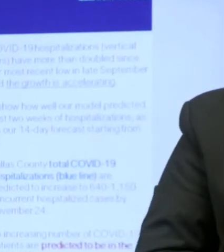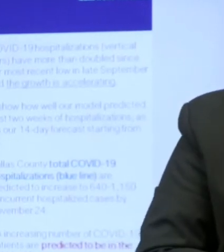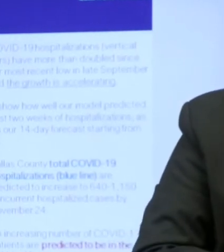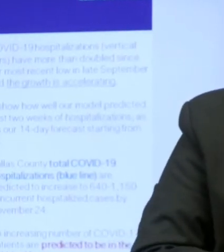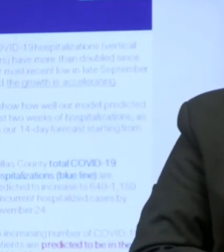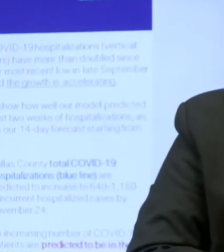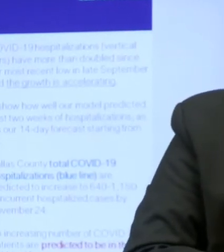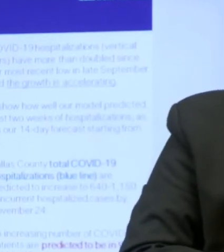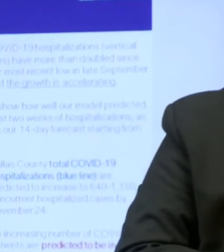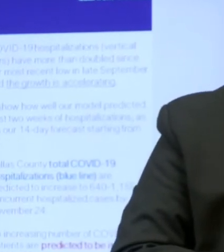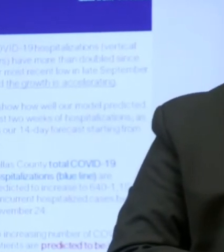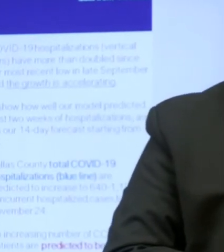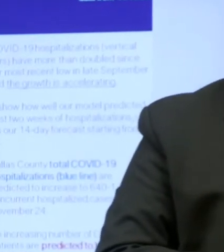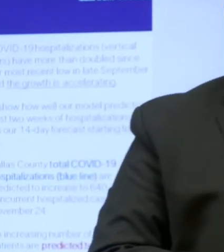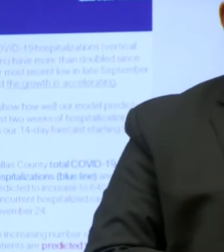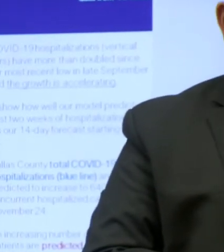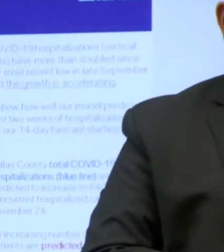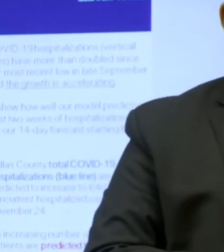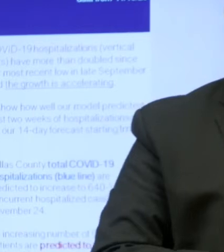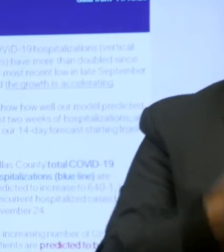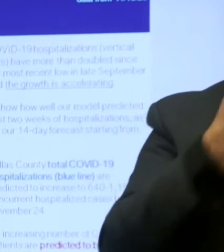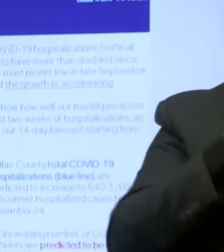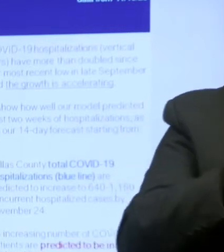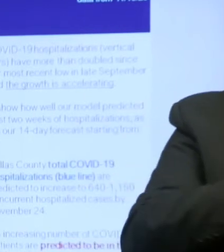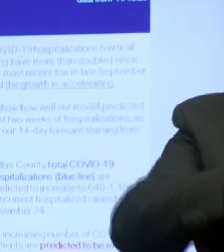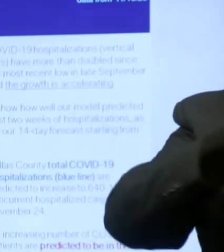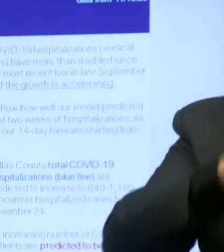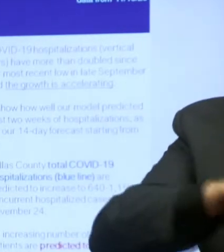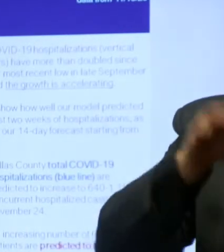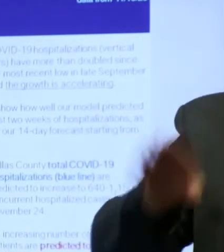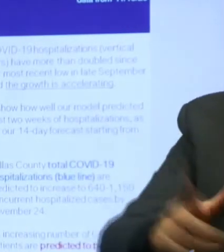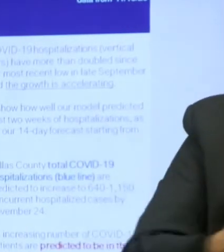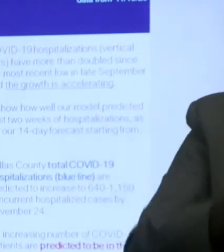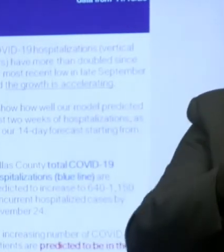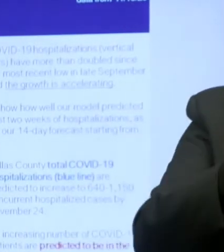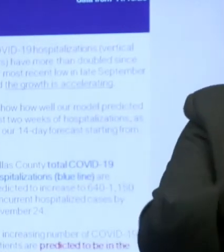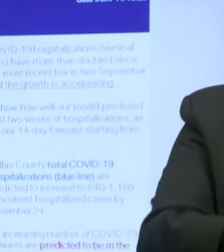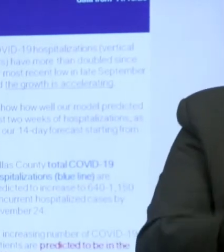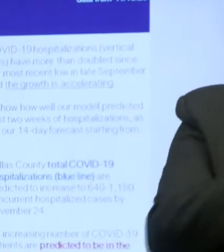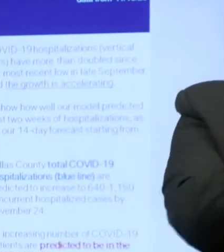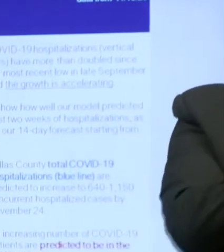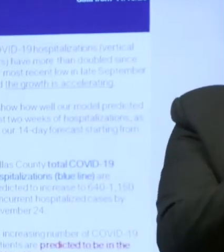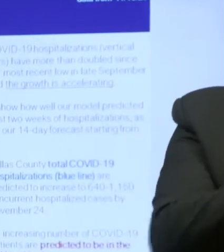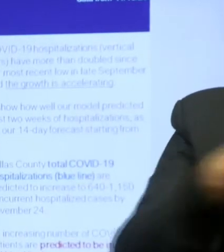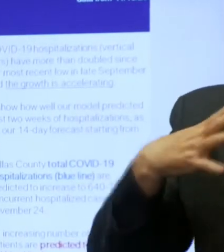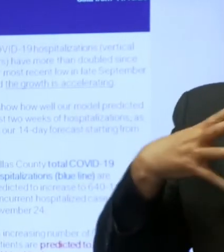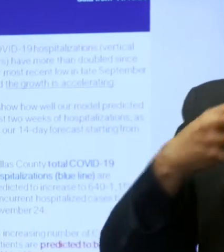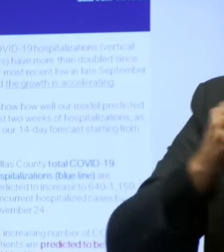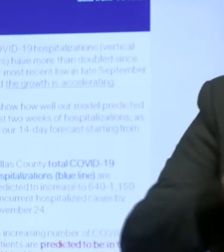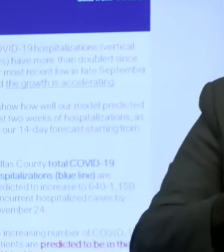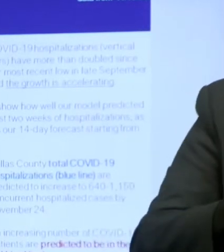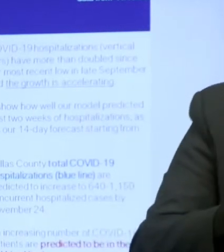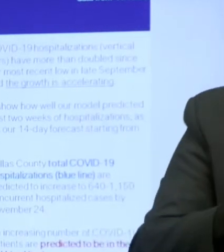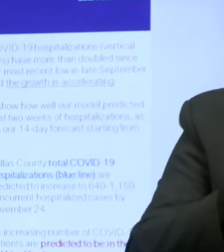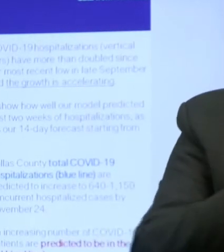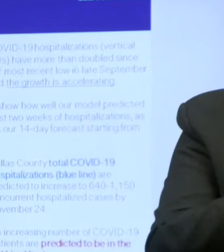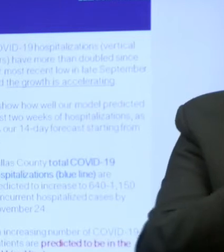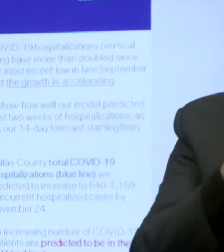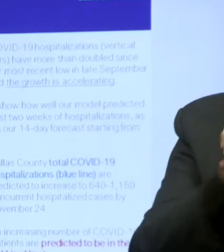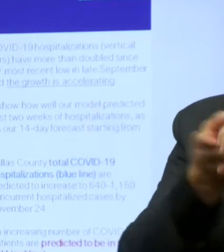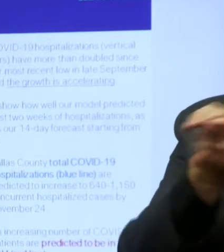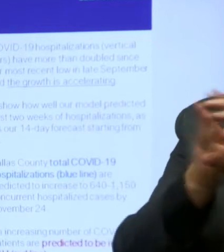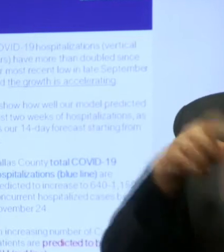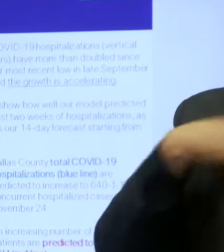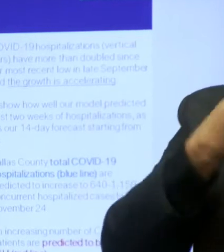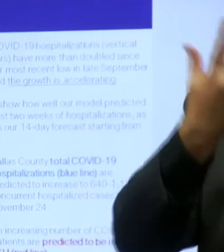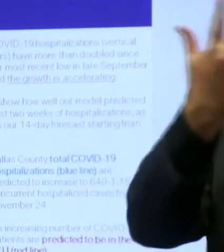you our hospitalizations over the last couple of months. You can see that blue line